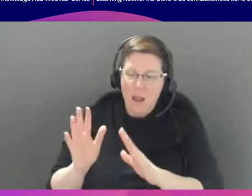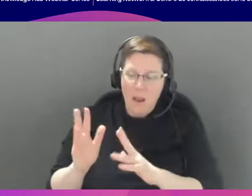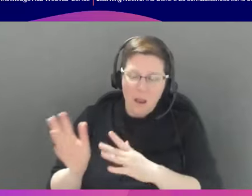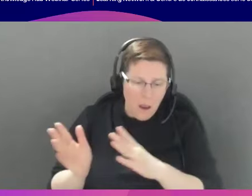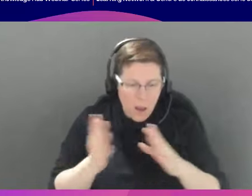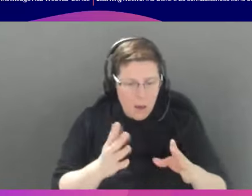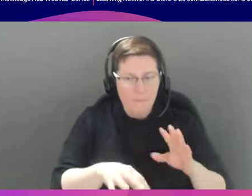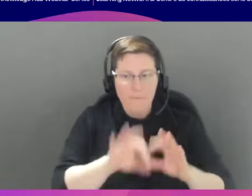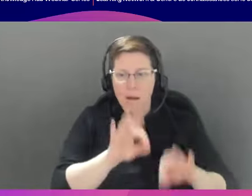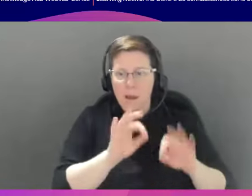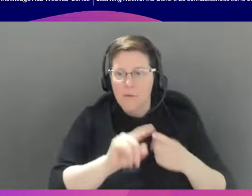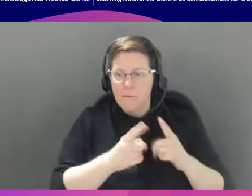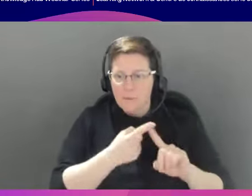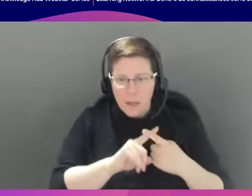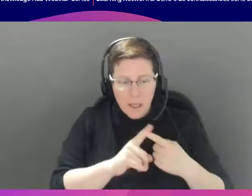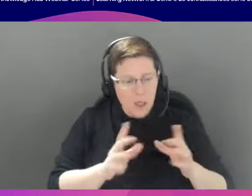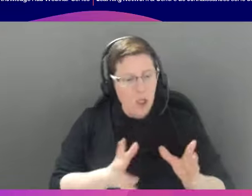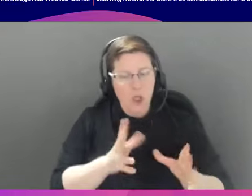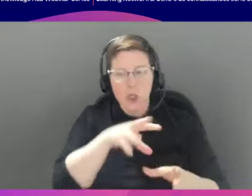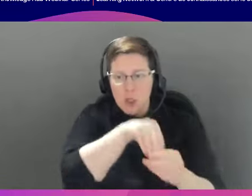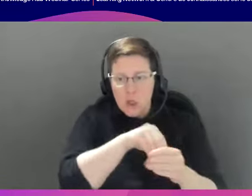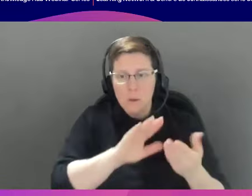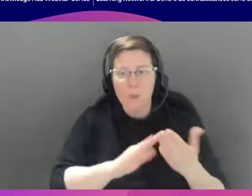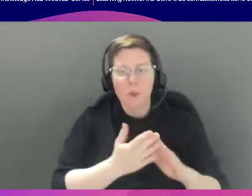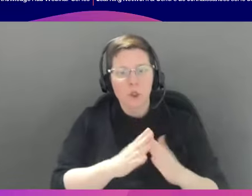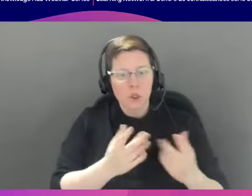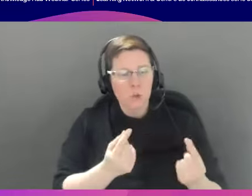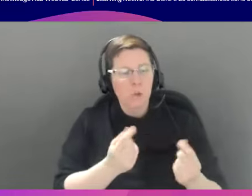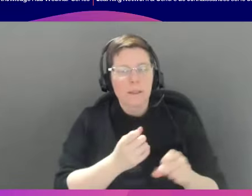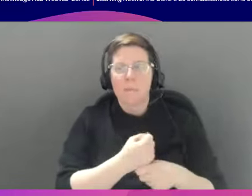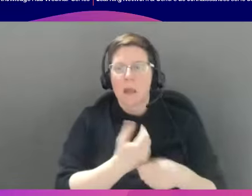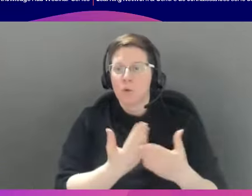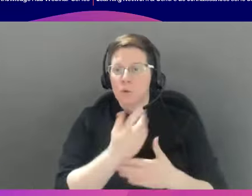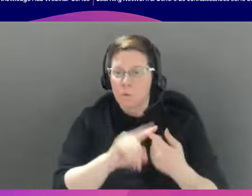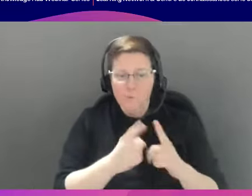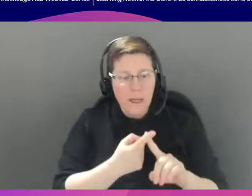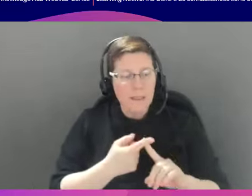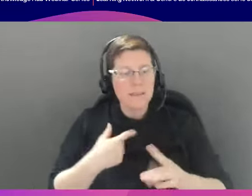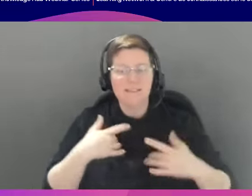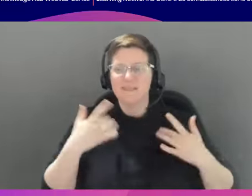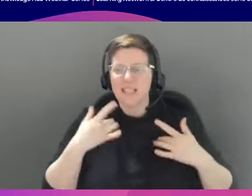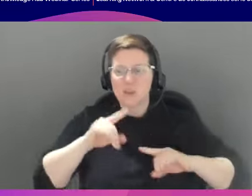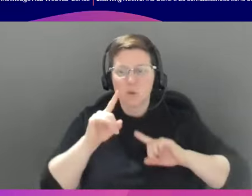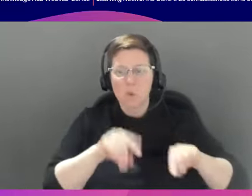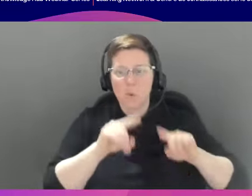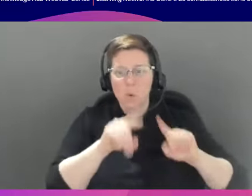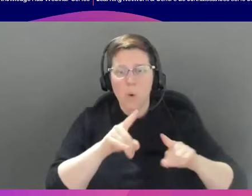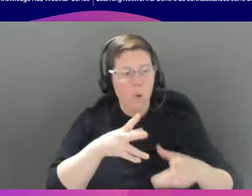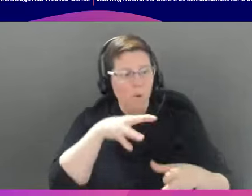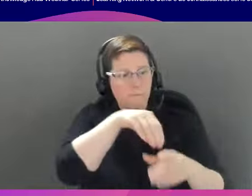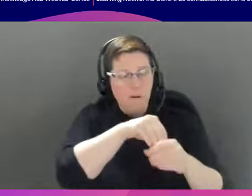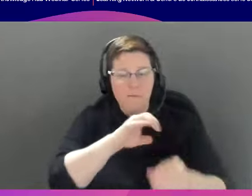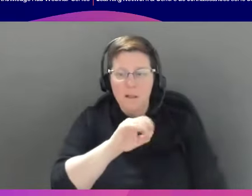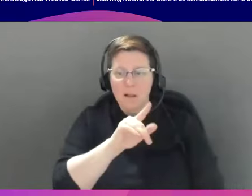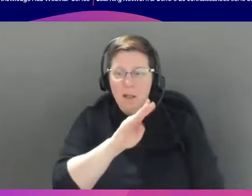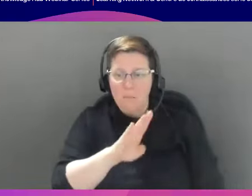spaces. They encouraged community engagement, making new friends, attending events, joining local clubs, and